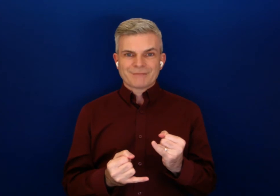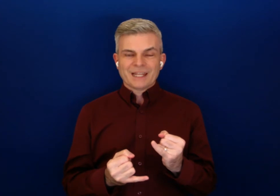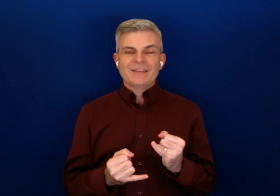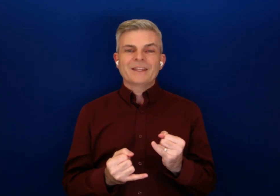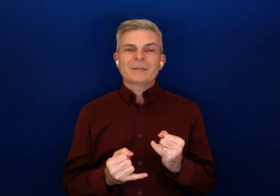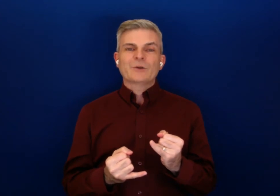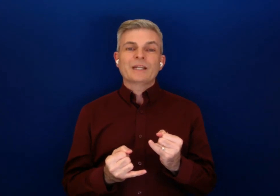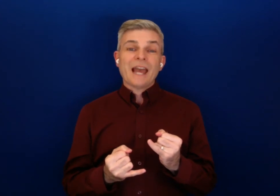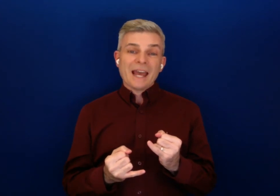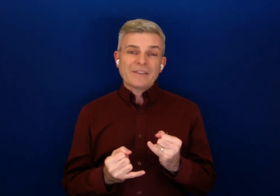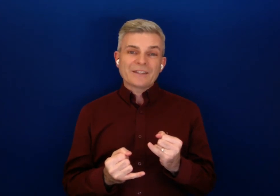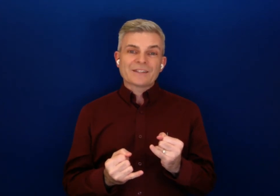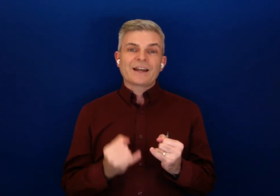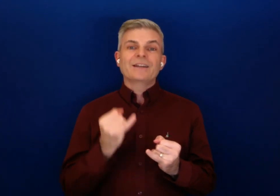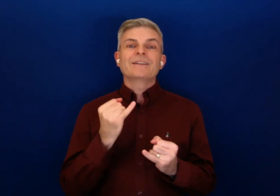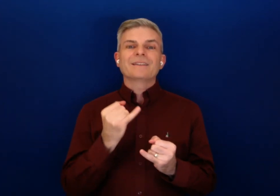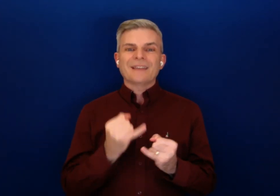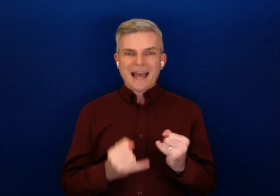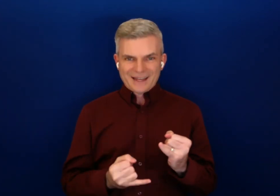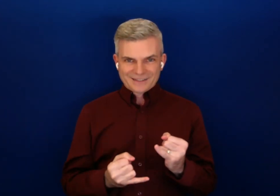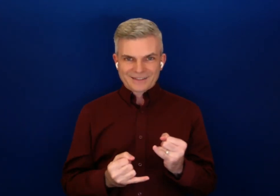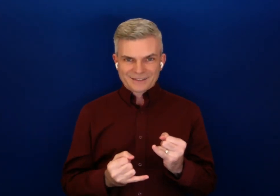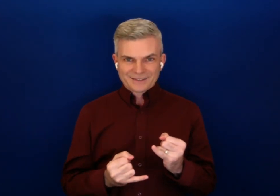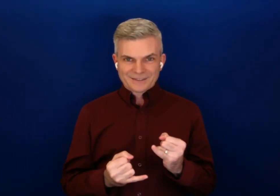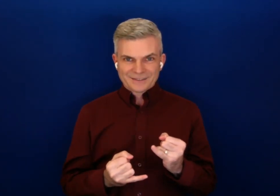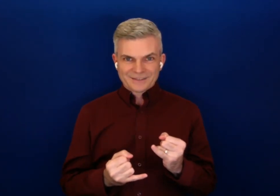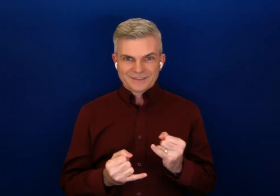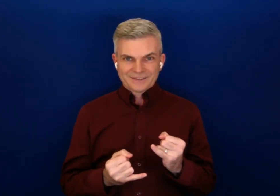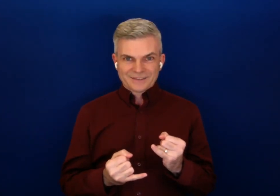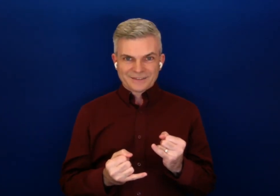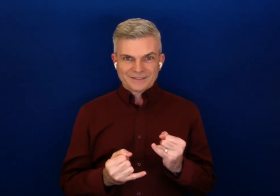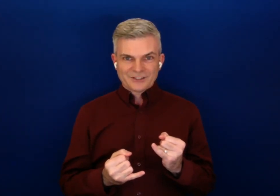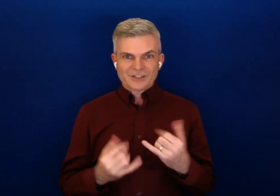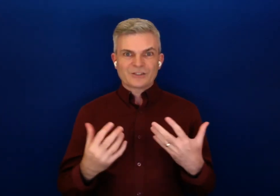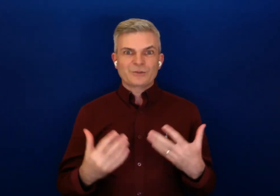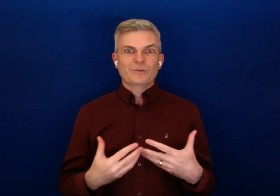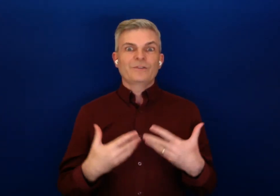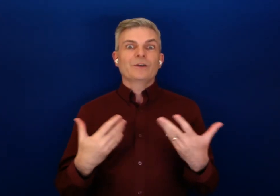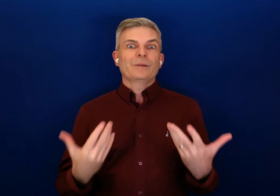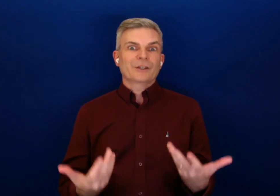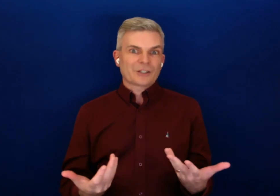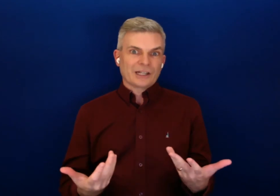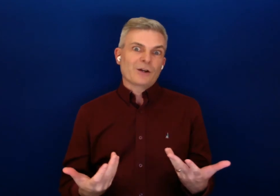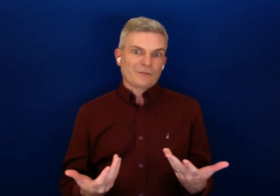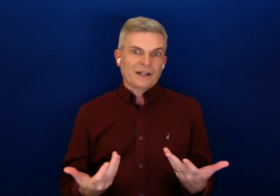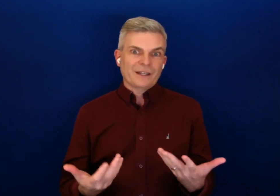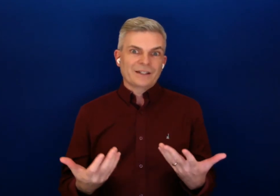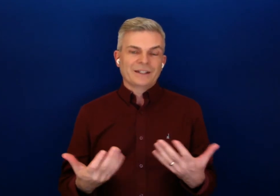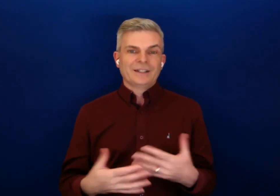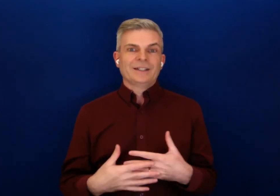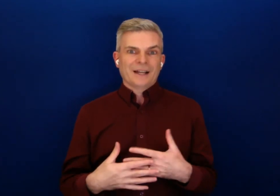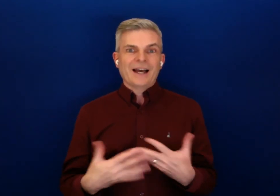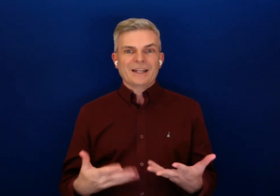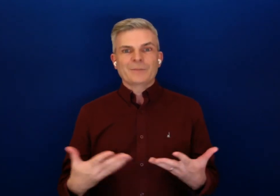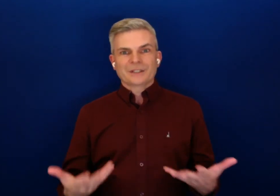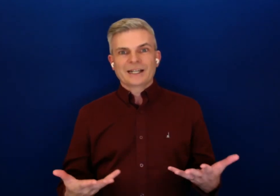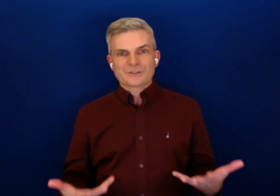And then I'm going to add the sign last, just to very much clarify that I am the last